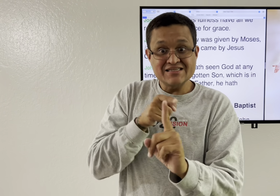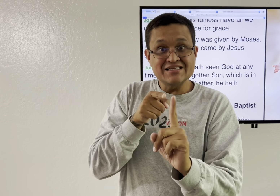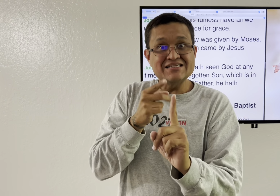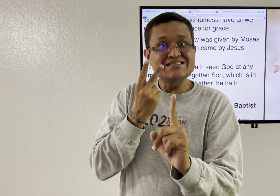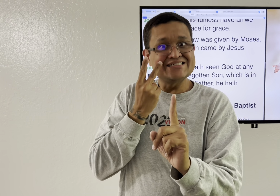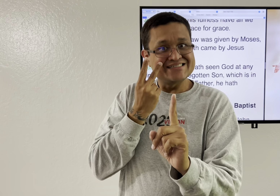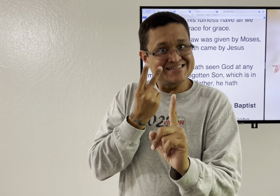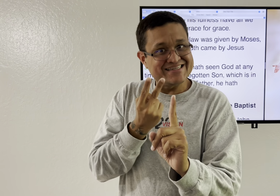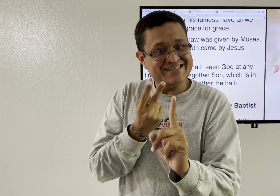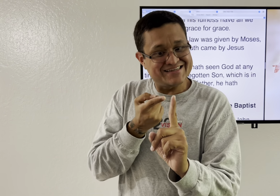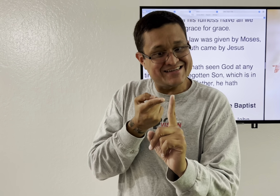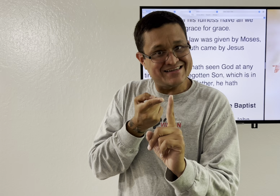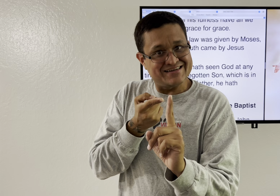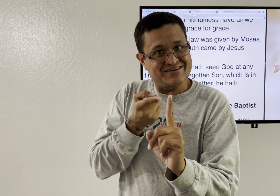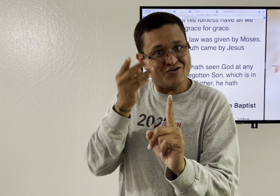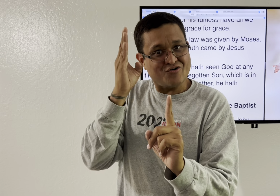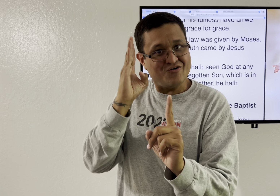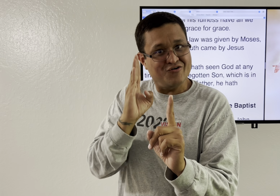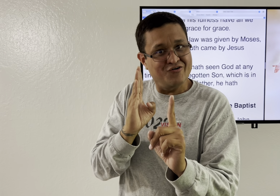we could see him in the flesh.